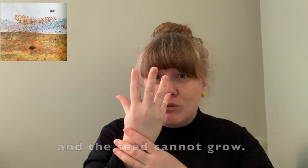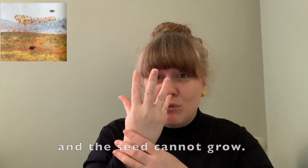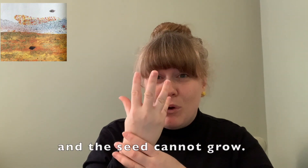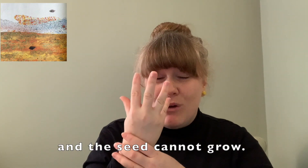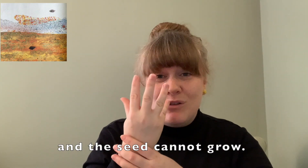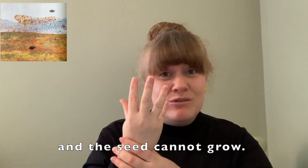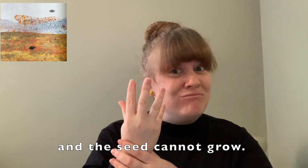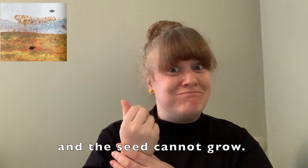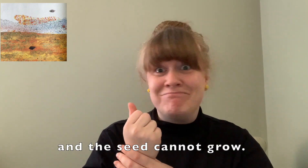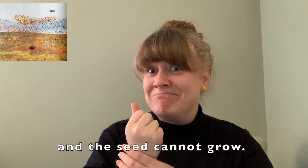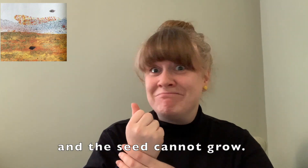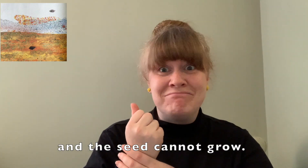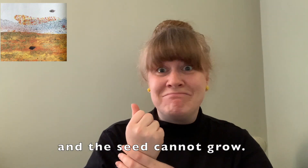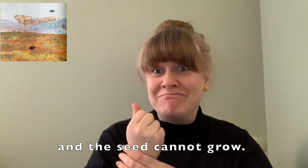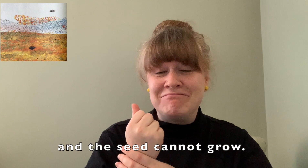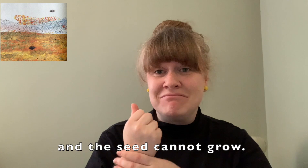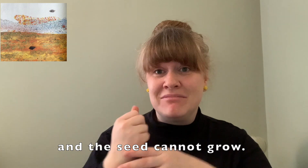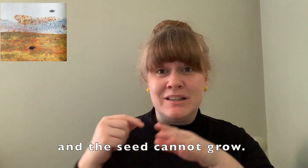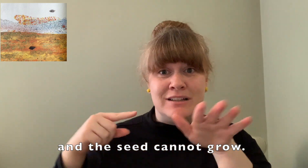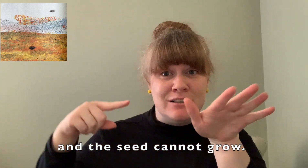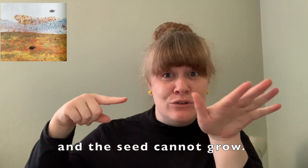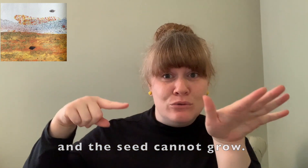and the seed cannot grow.